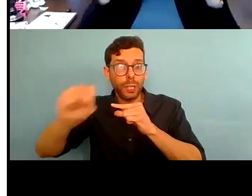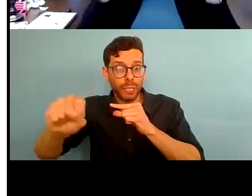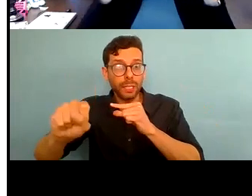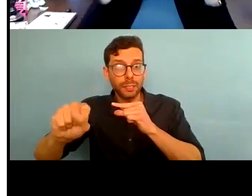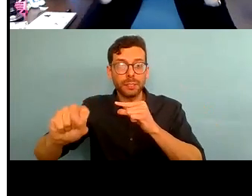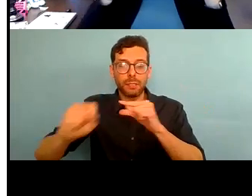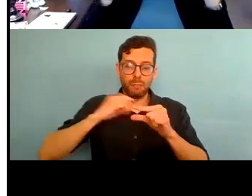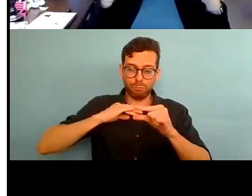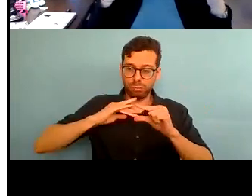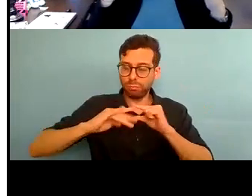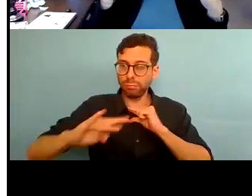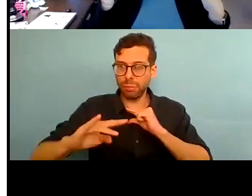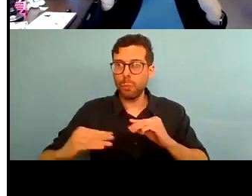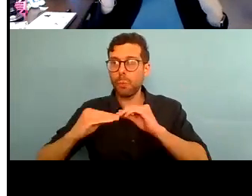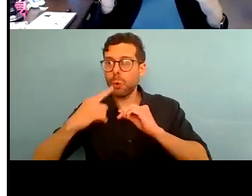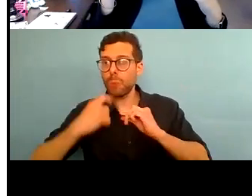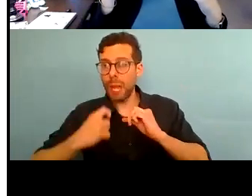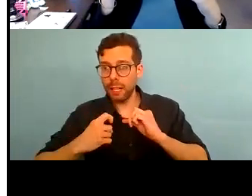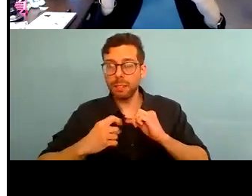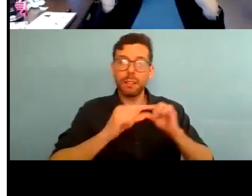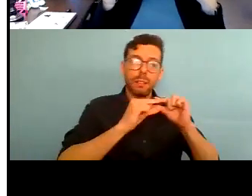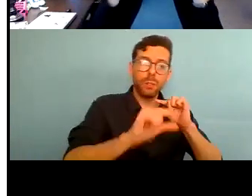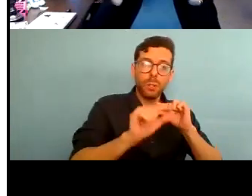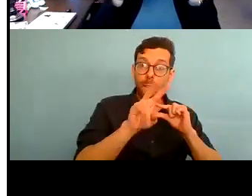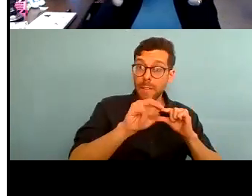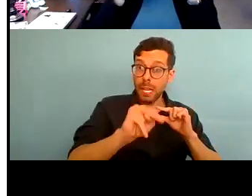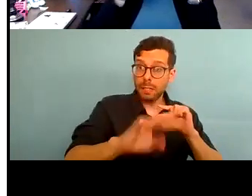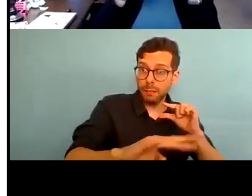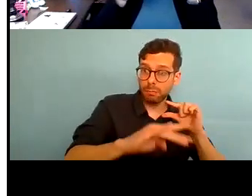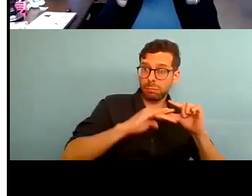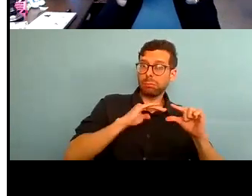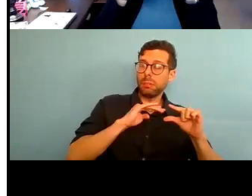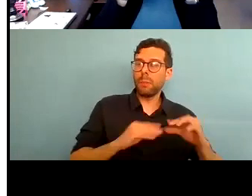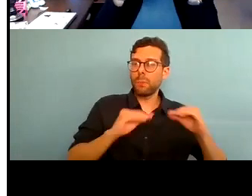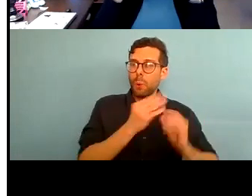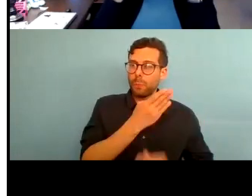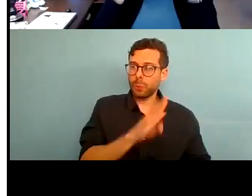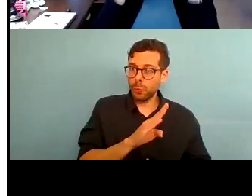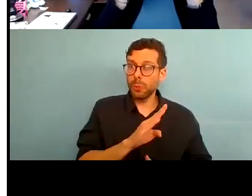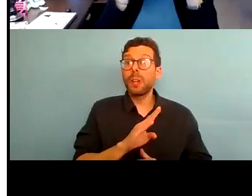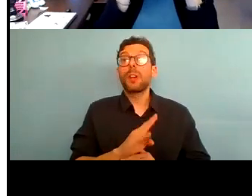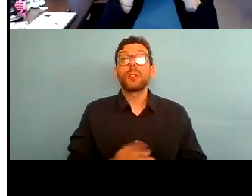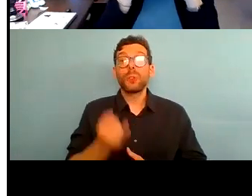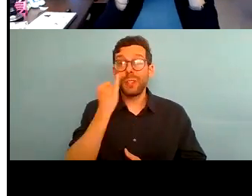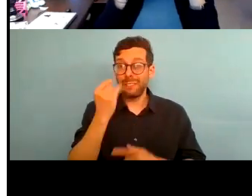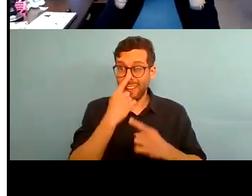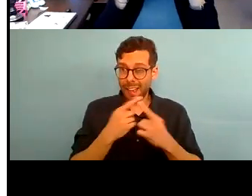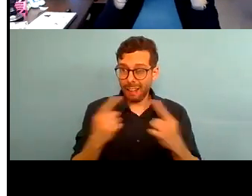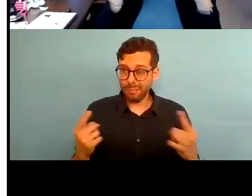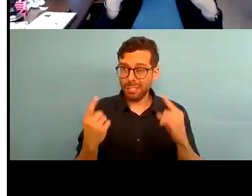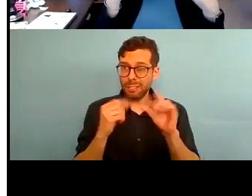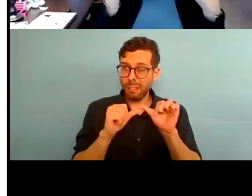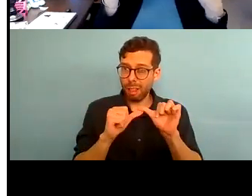anyway, as you have allergies or more chronic allergies, your sinuses can get backed up. And so that actually creates